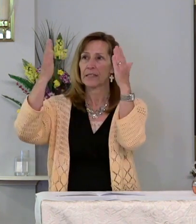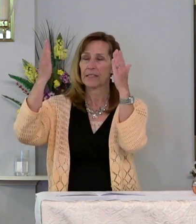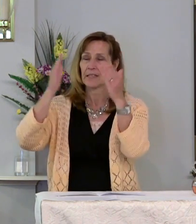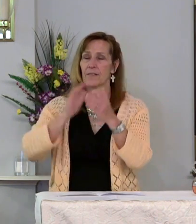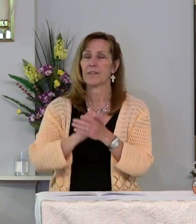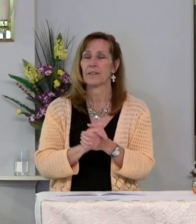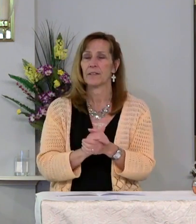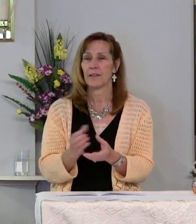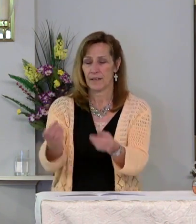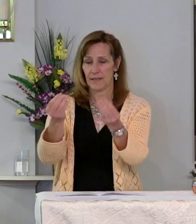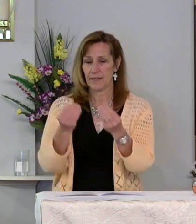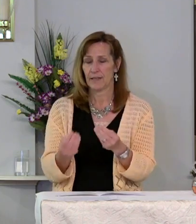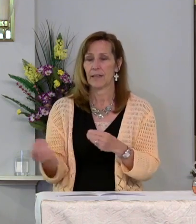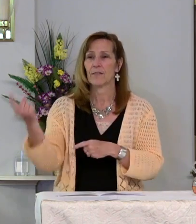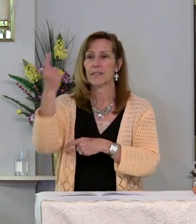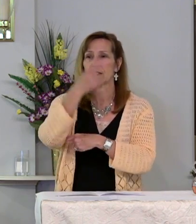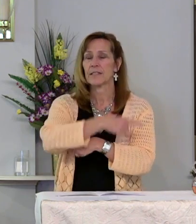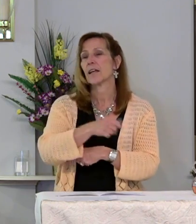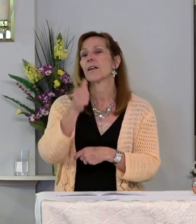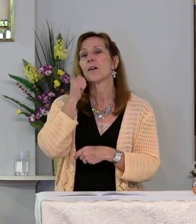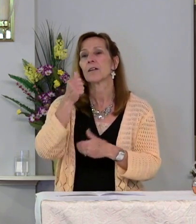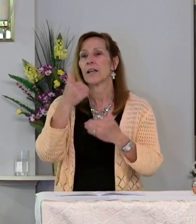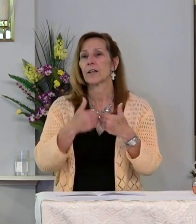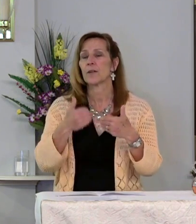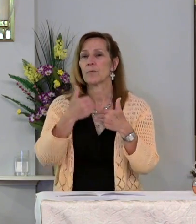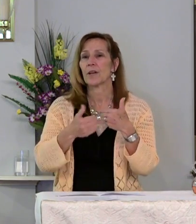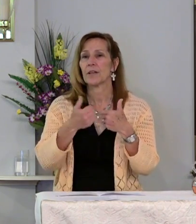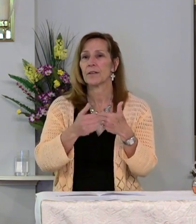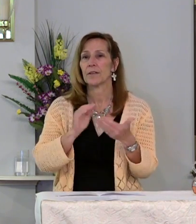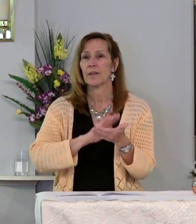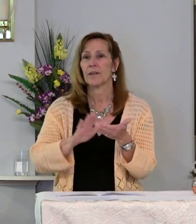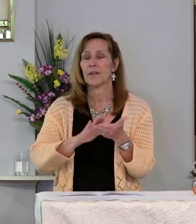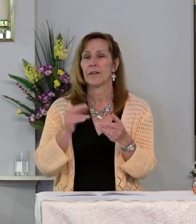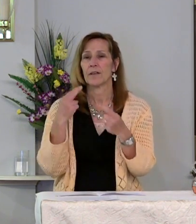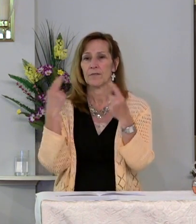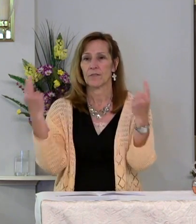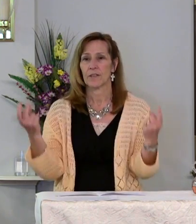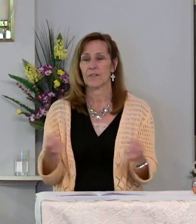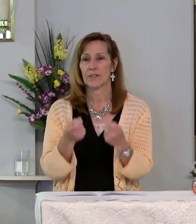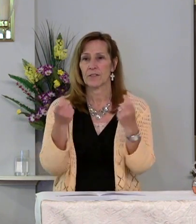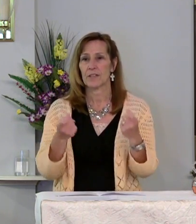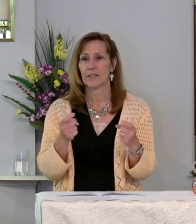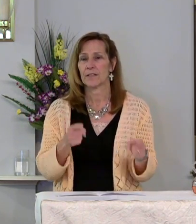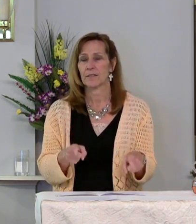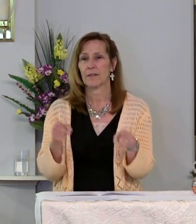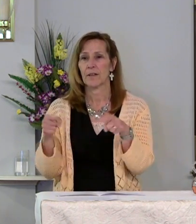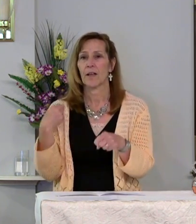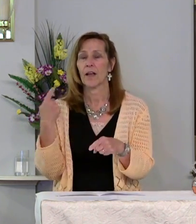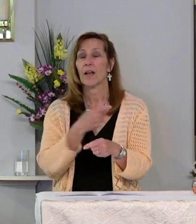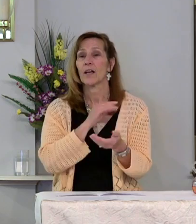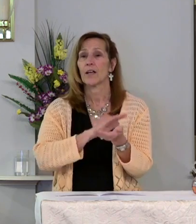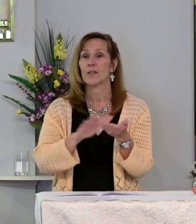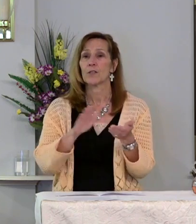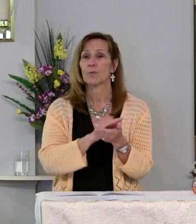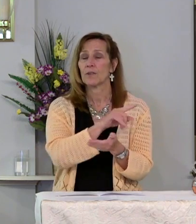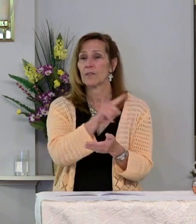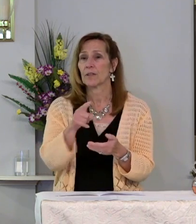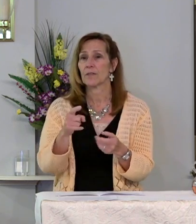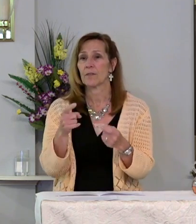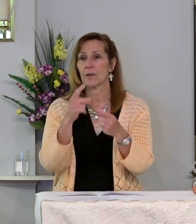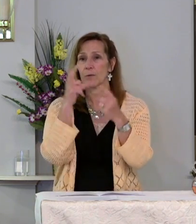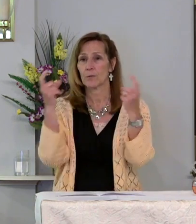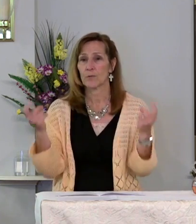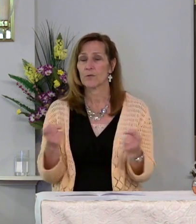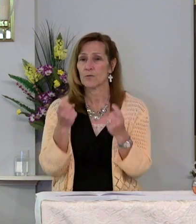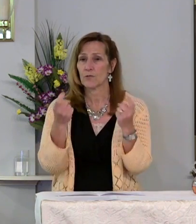as in heaven. Give us this day our daily bread, and forgive us our trespasses, as we